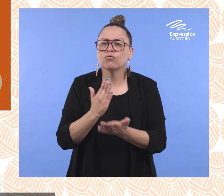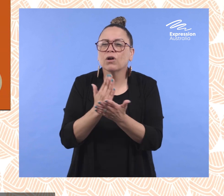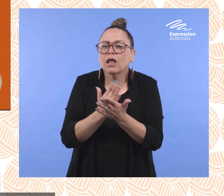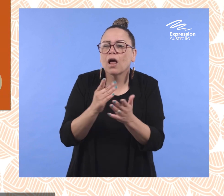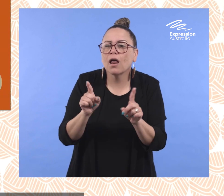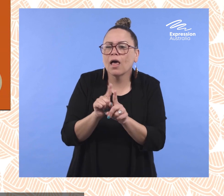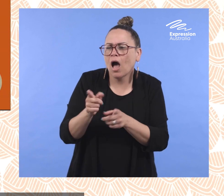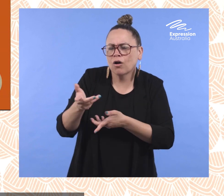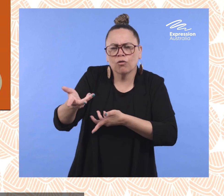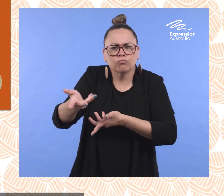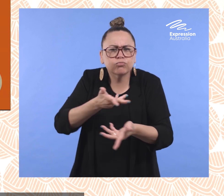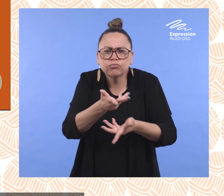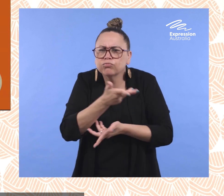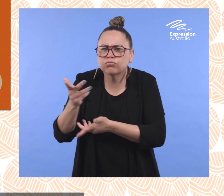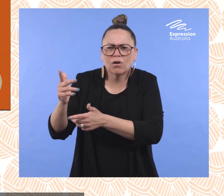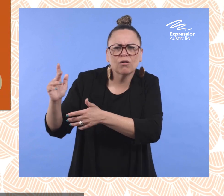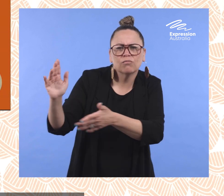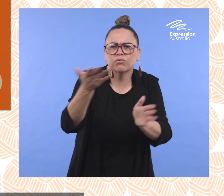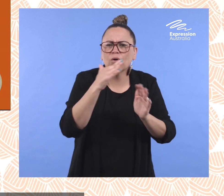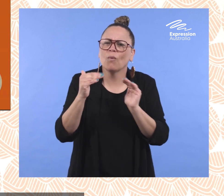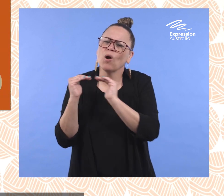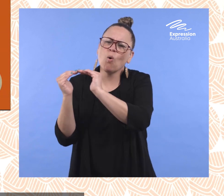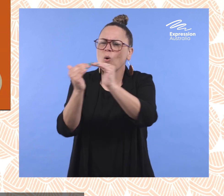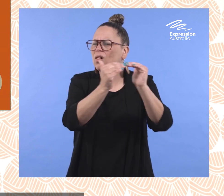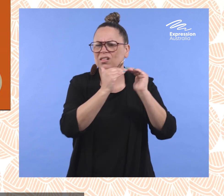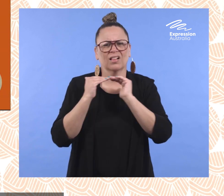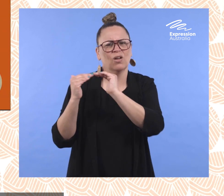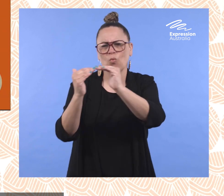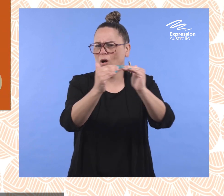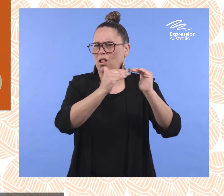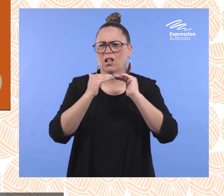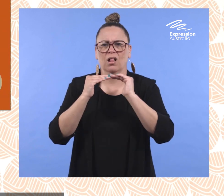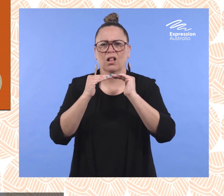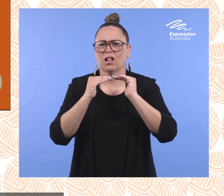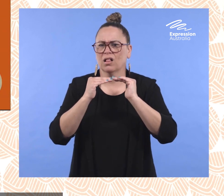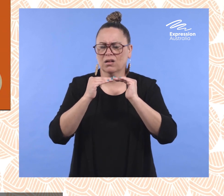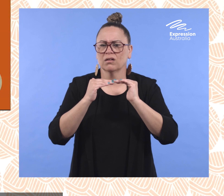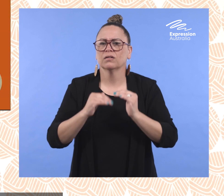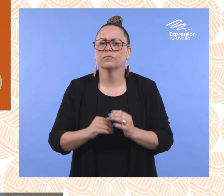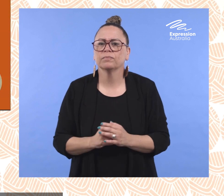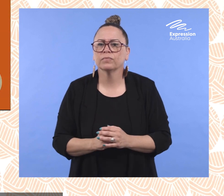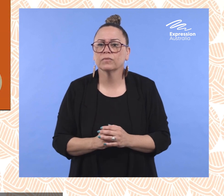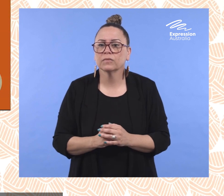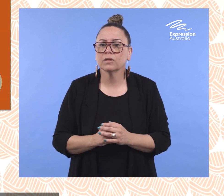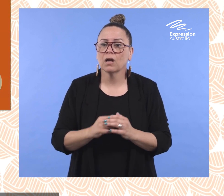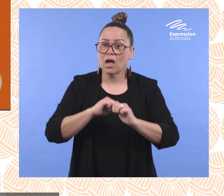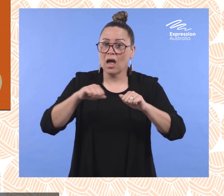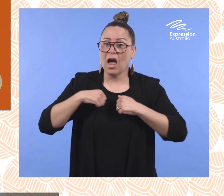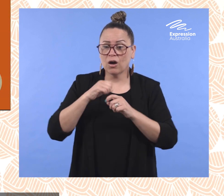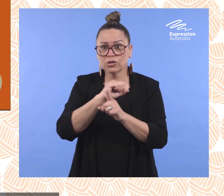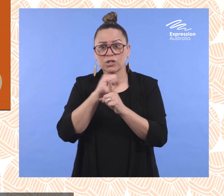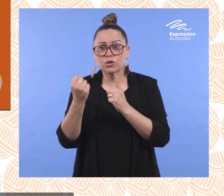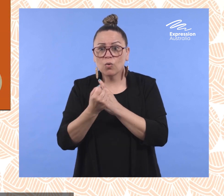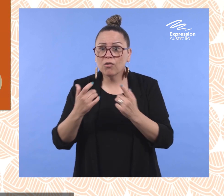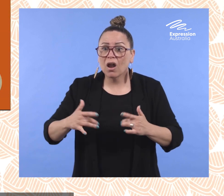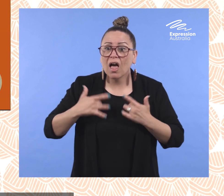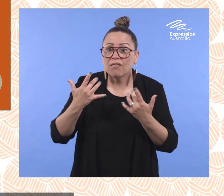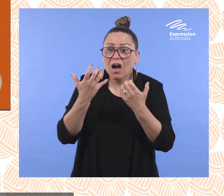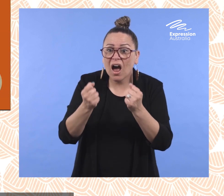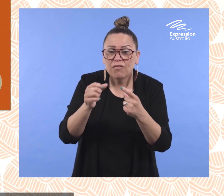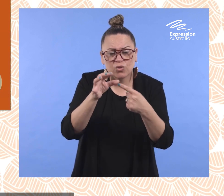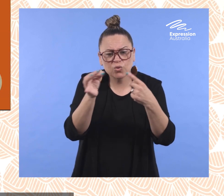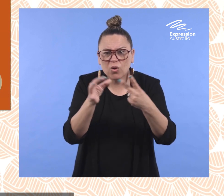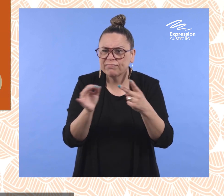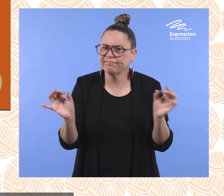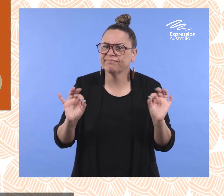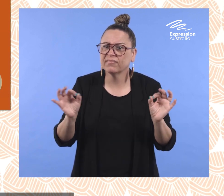circle. We're all equal in this Yes. circle today. None of us have a choice about the circumstances that we're born into. So there's no